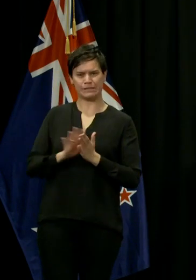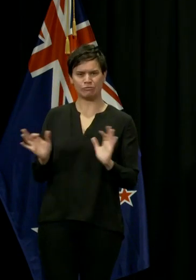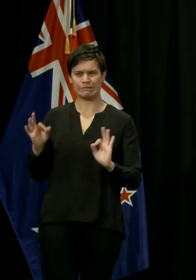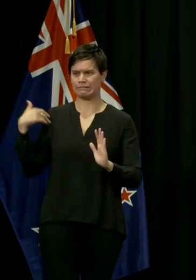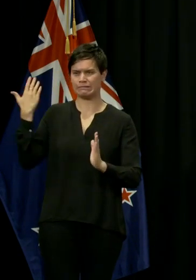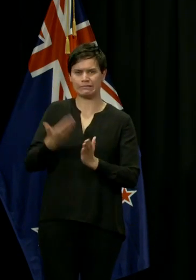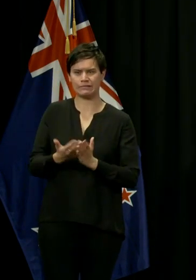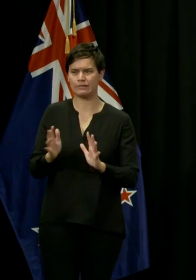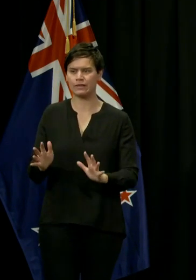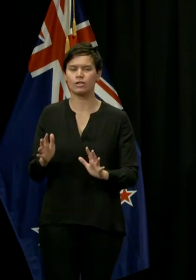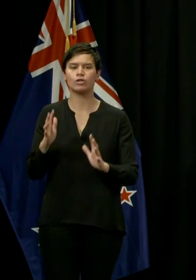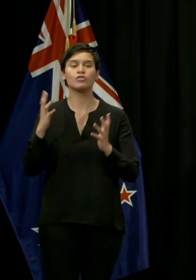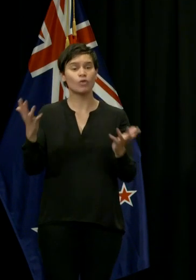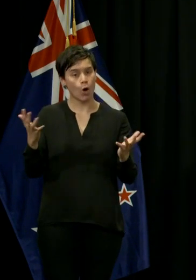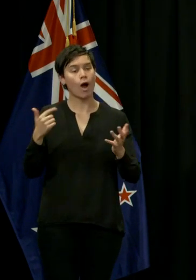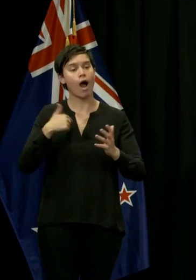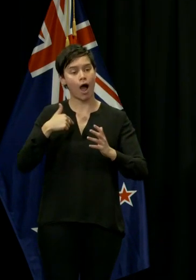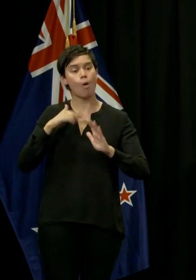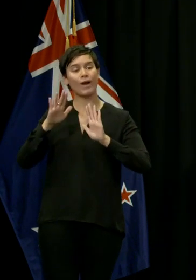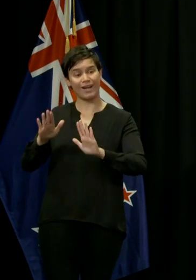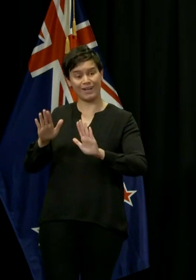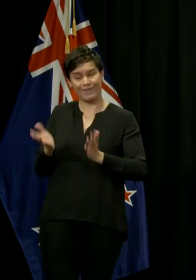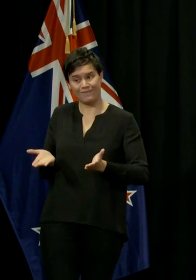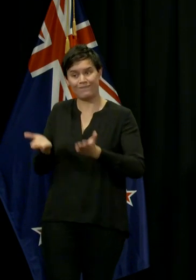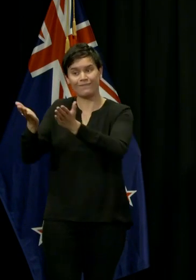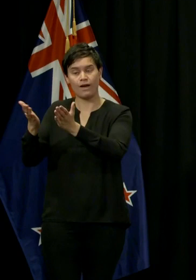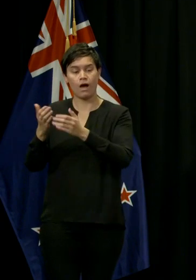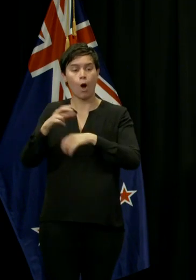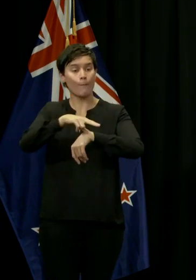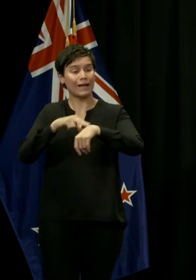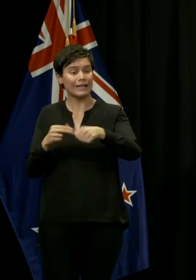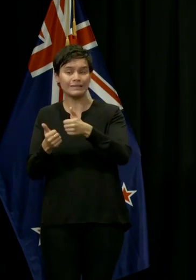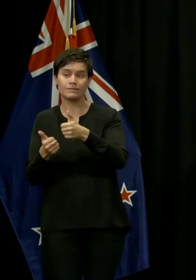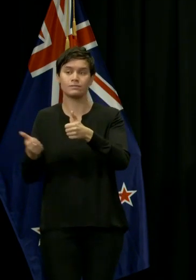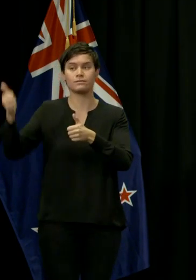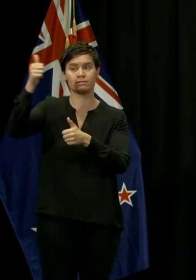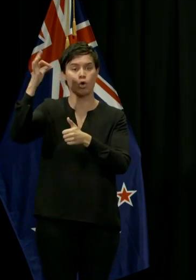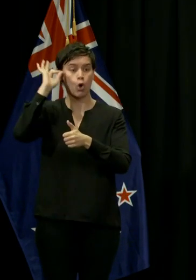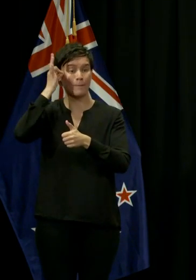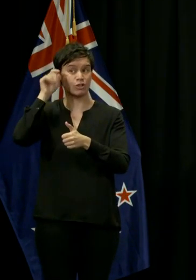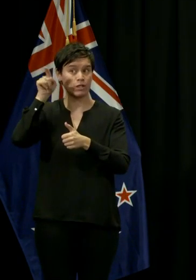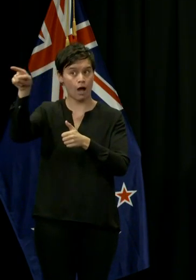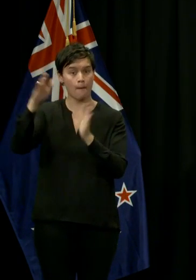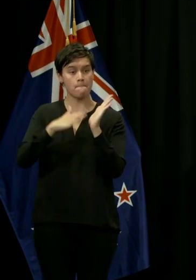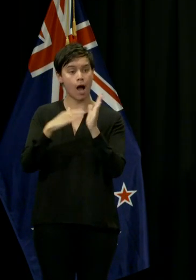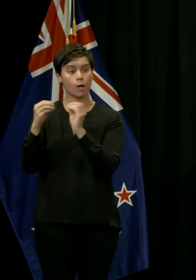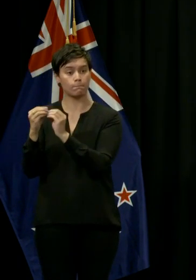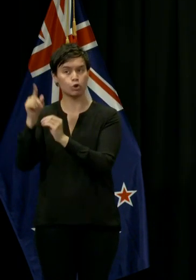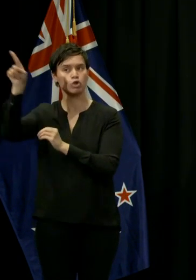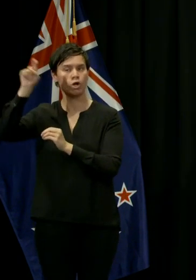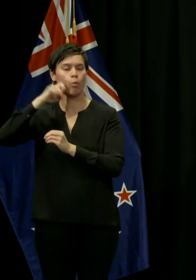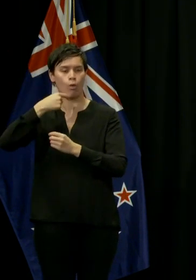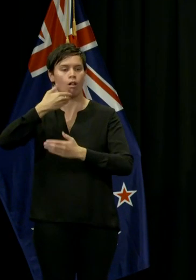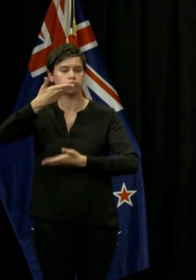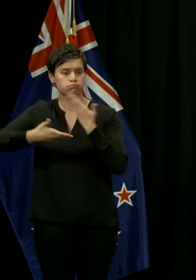I'll allow Police Commissioner Bush to speak more to some of the operational side when he speaks to you this afternoon, but I'm advised they